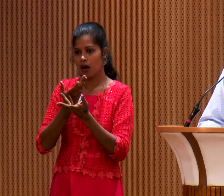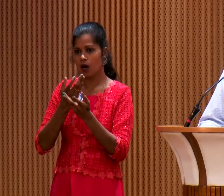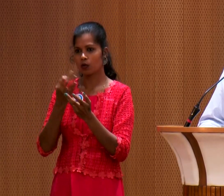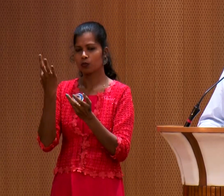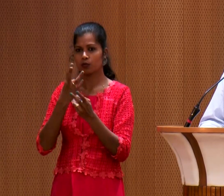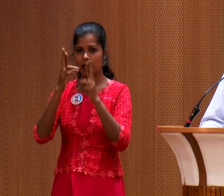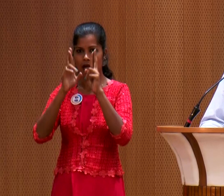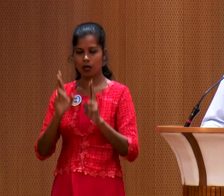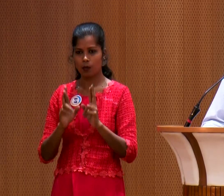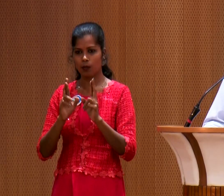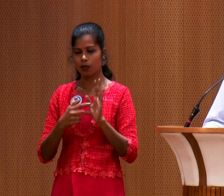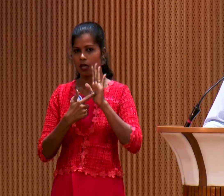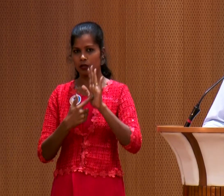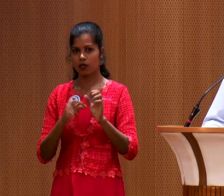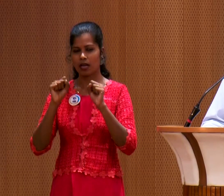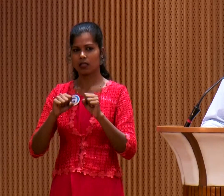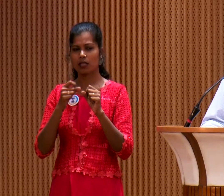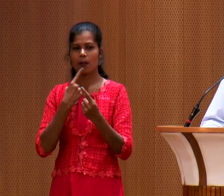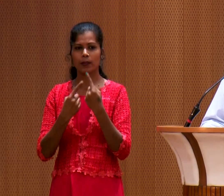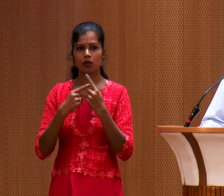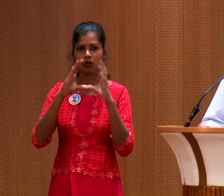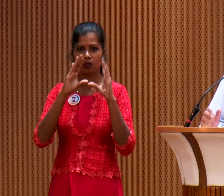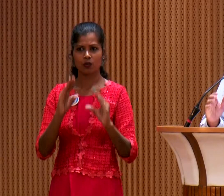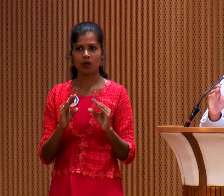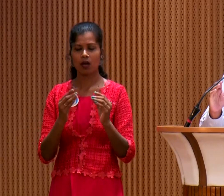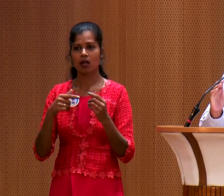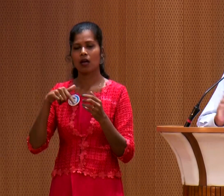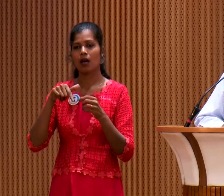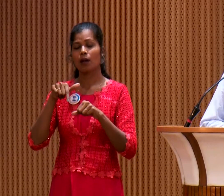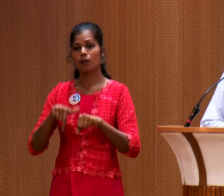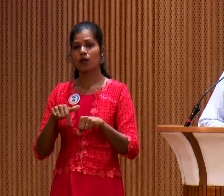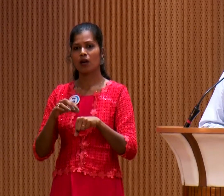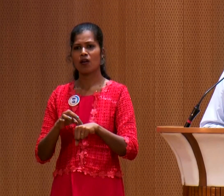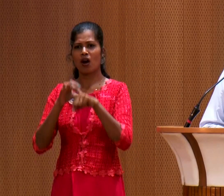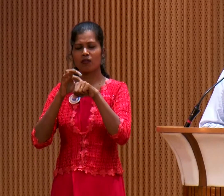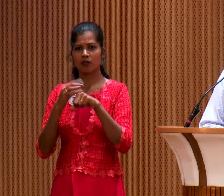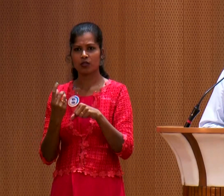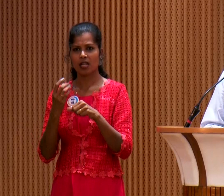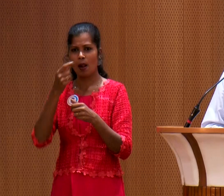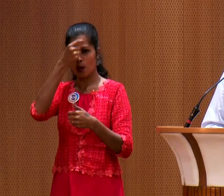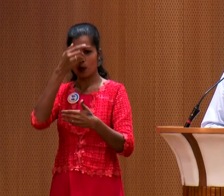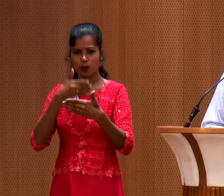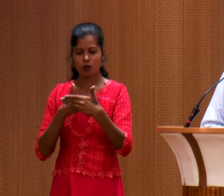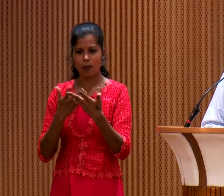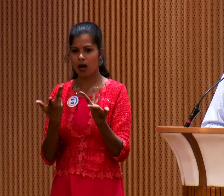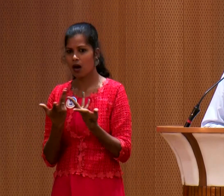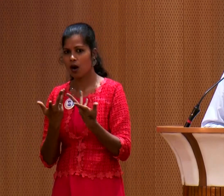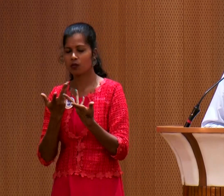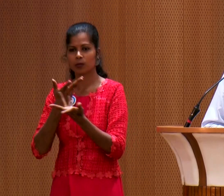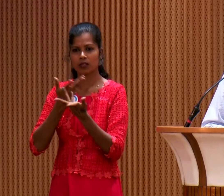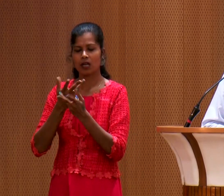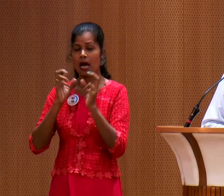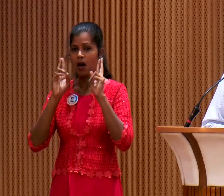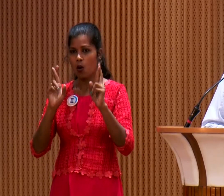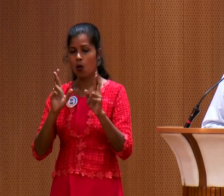submitted. It really does talk about the real facts which are facing the industry, and we hope